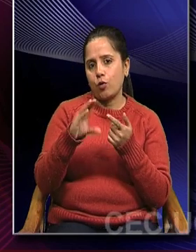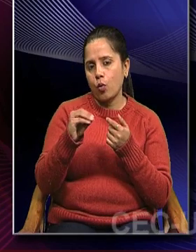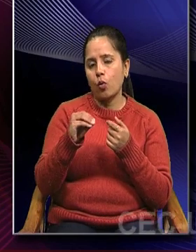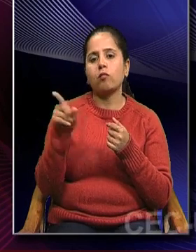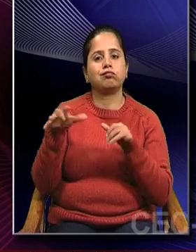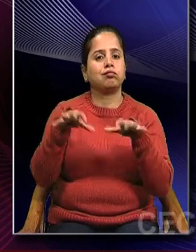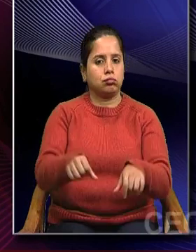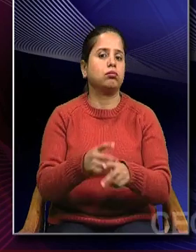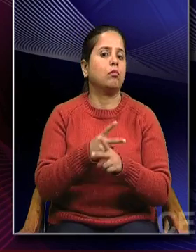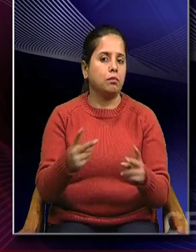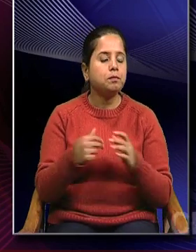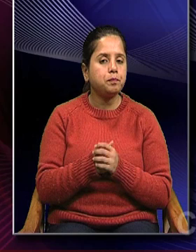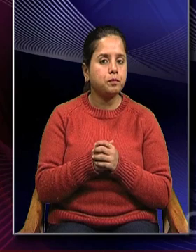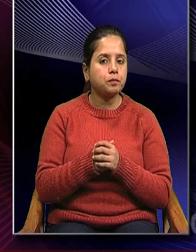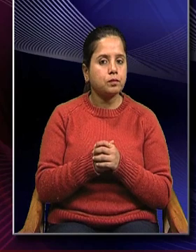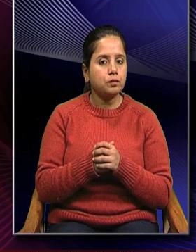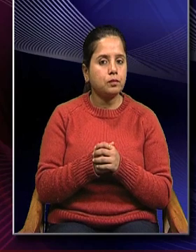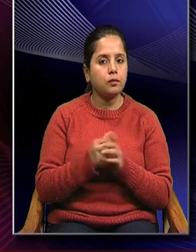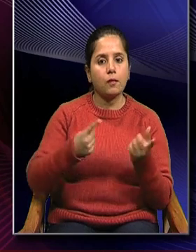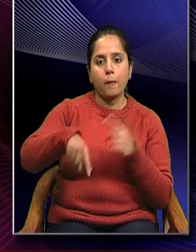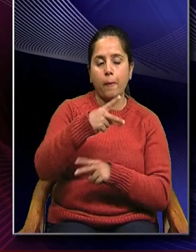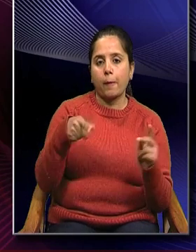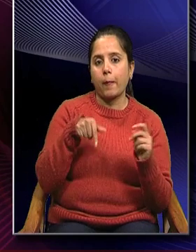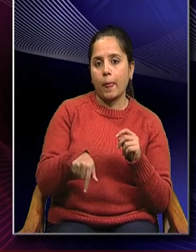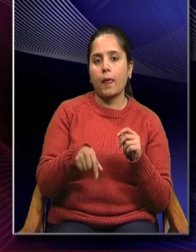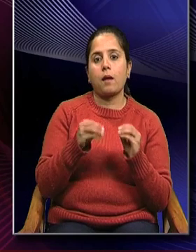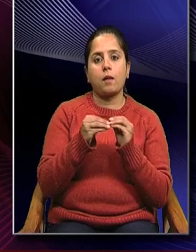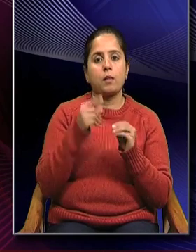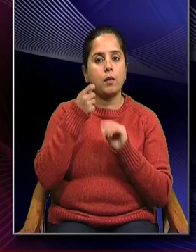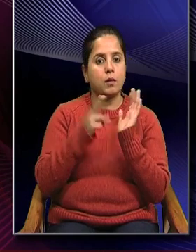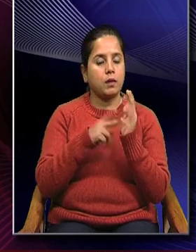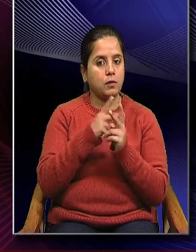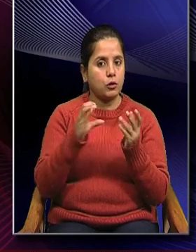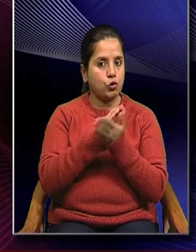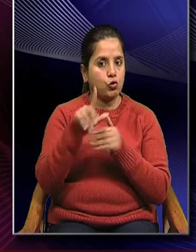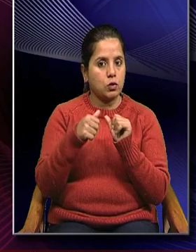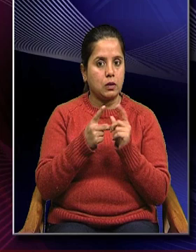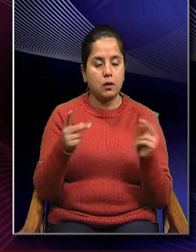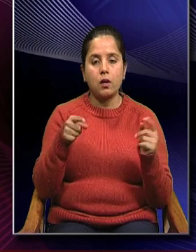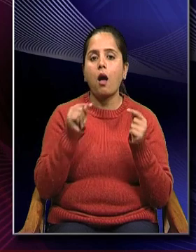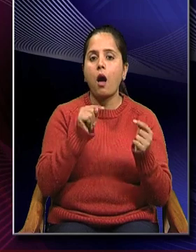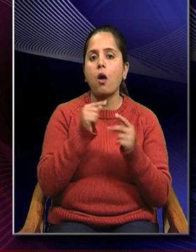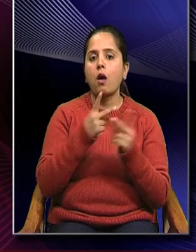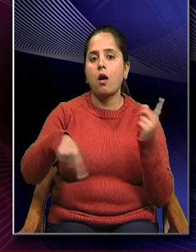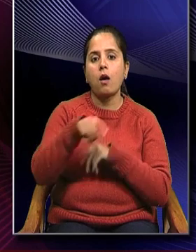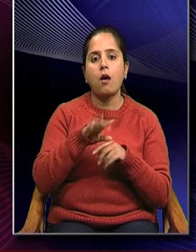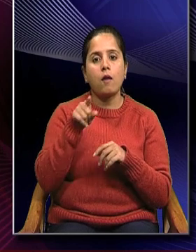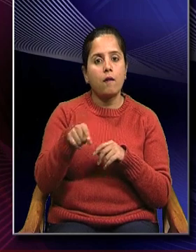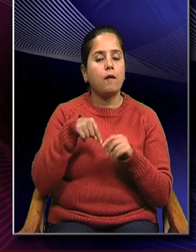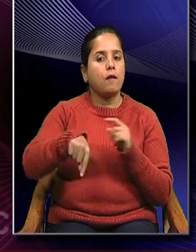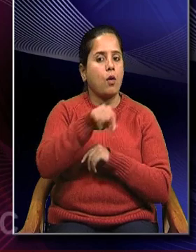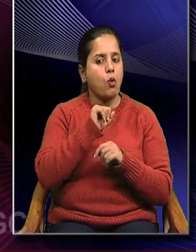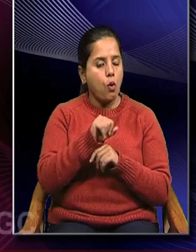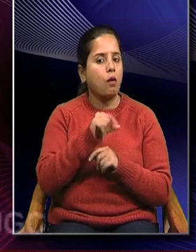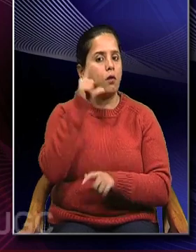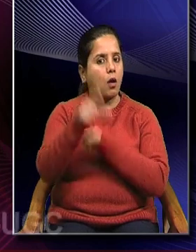neo-colonialism. And how Bipin Chandra has argued in the framework of the simultaneity of the birth of industrial